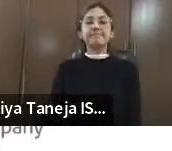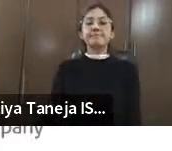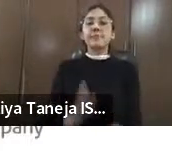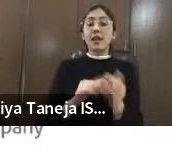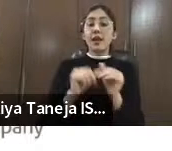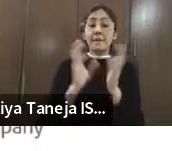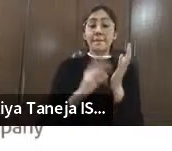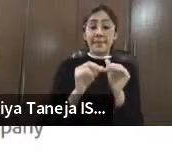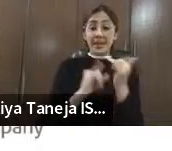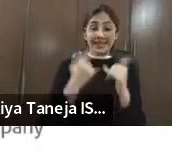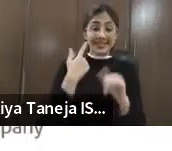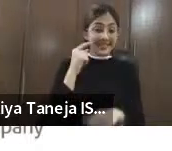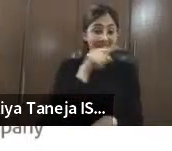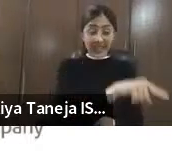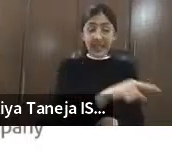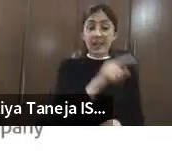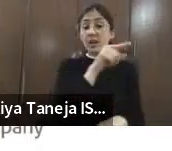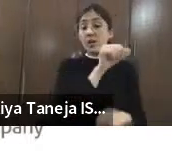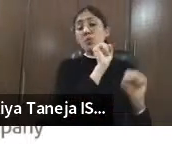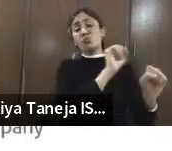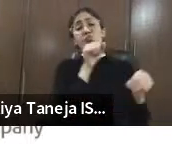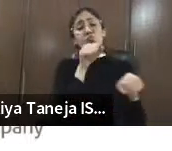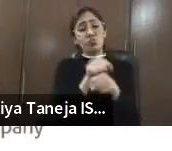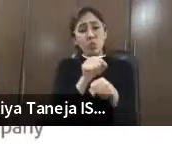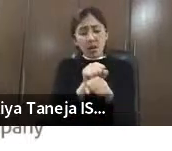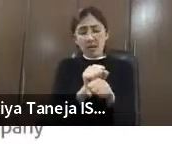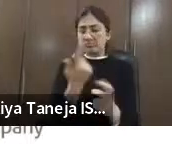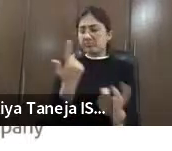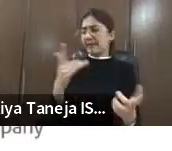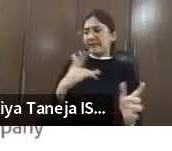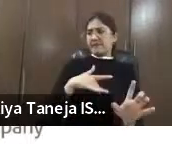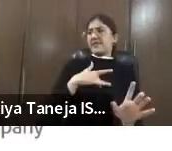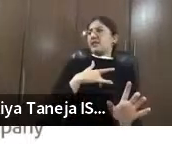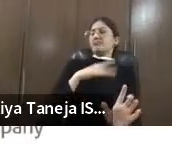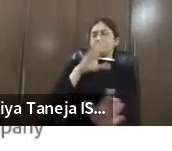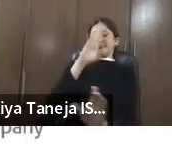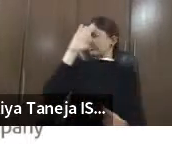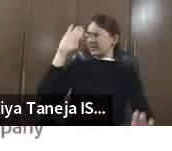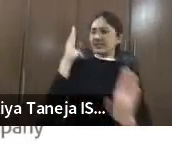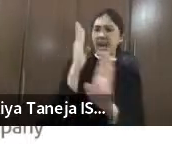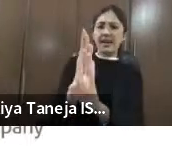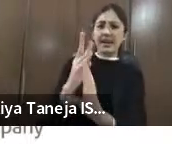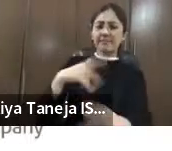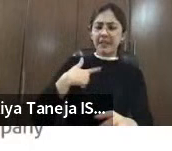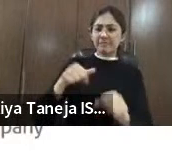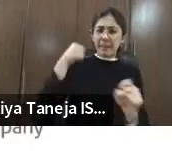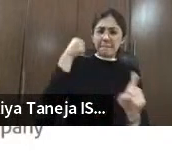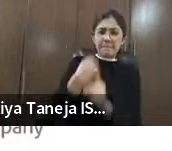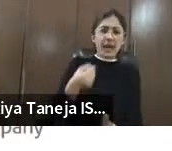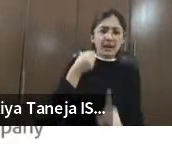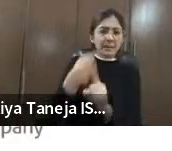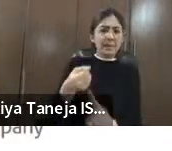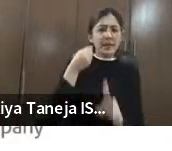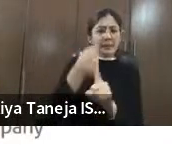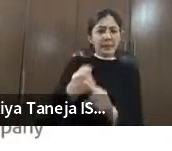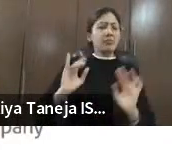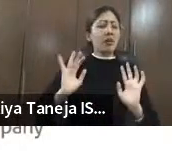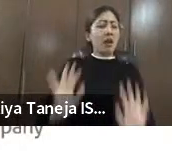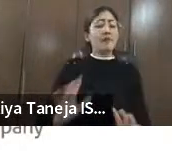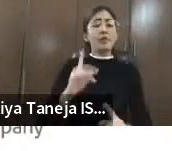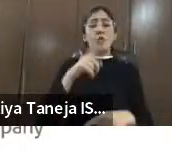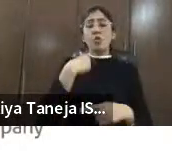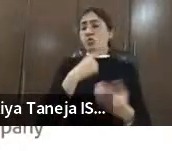Mansi, through her work, is directly and indirectly reaching out to countless individuals, both from the disabled as well